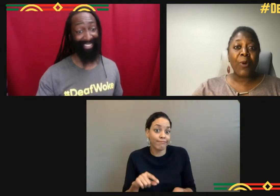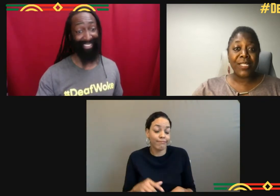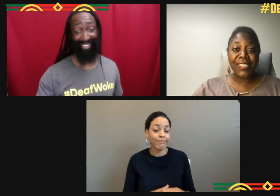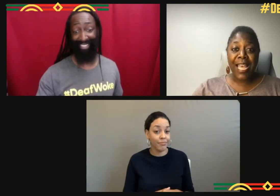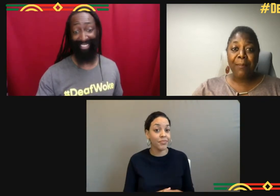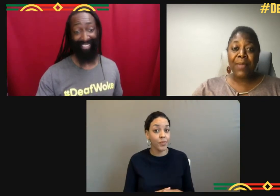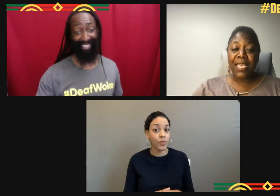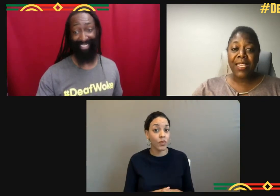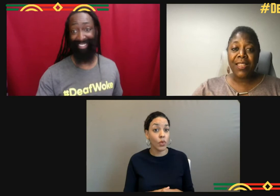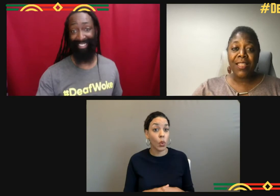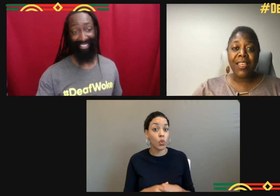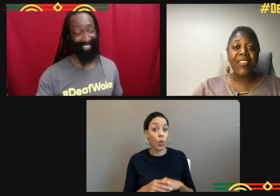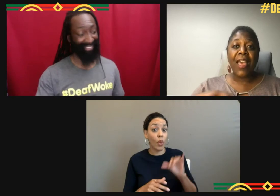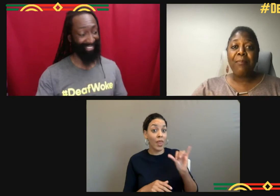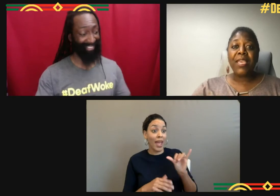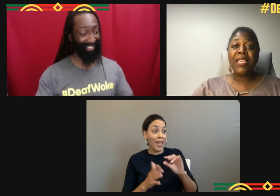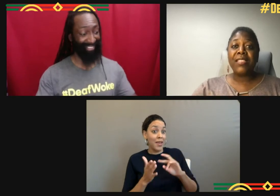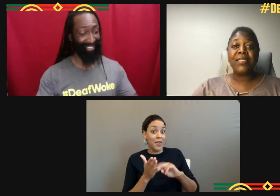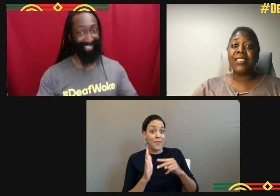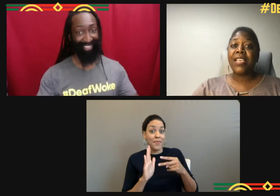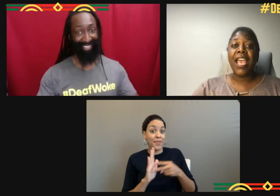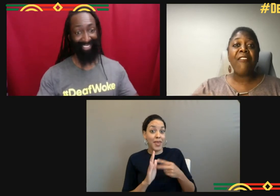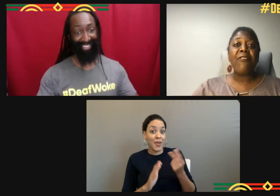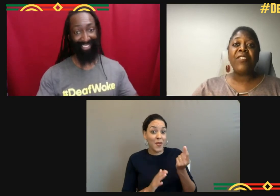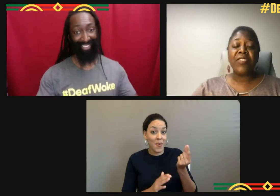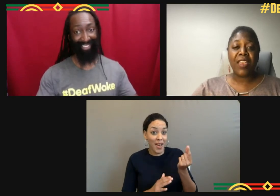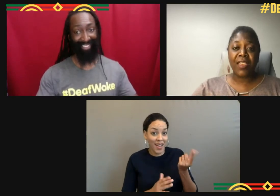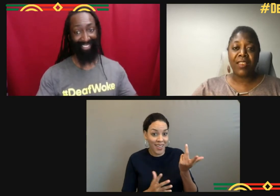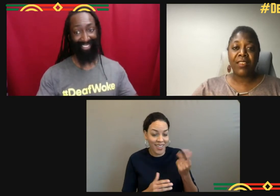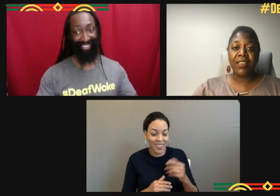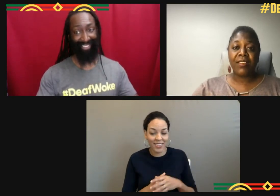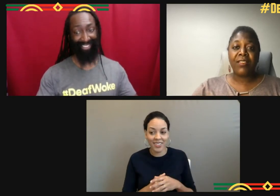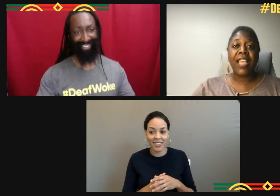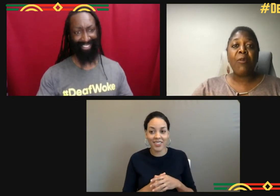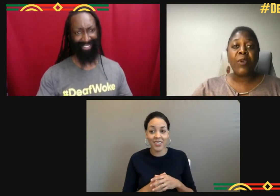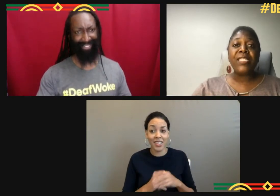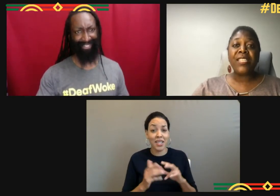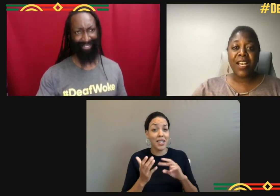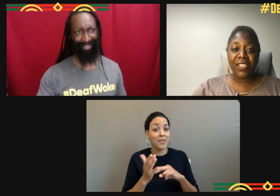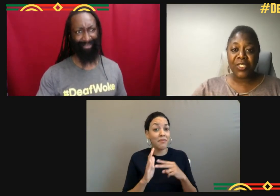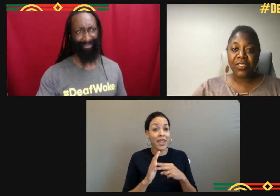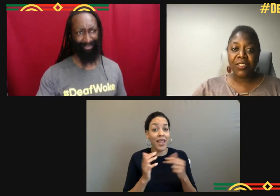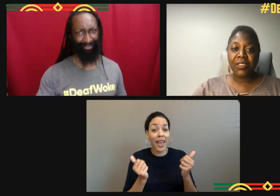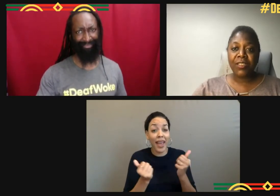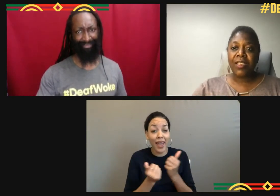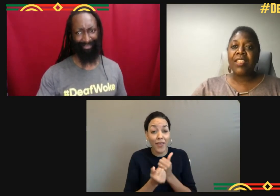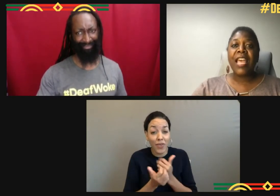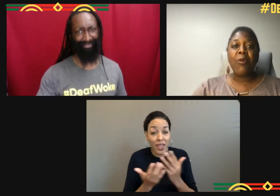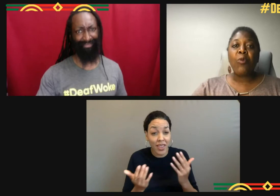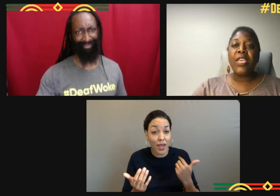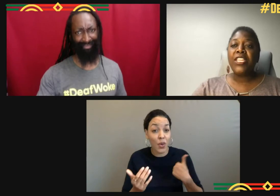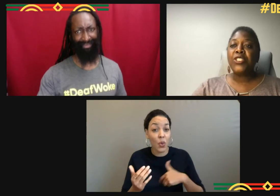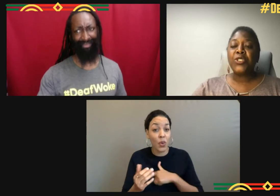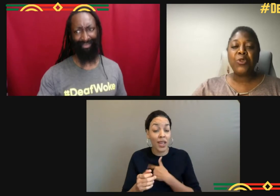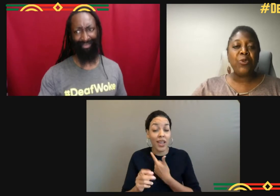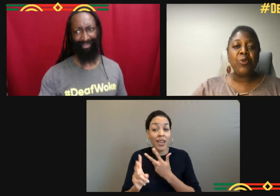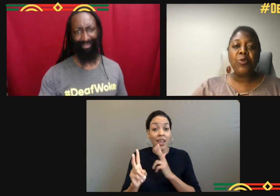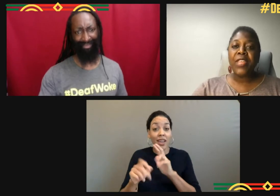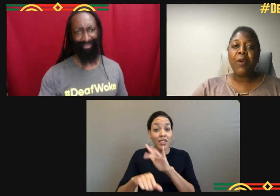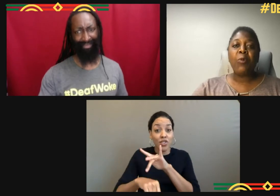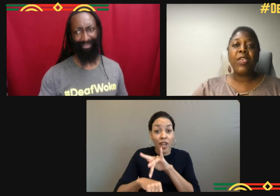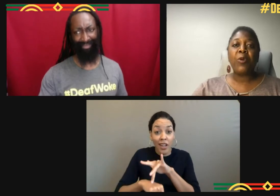So what does that mean? That means everything that we touch, that we